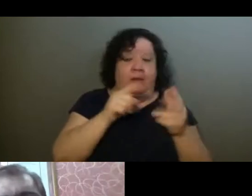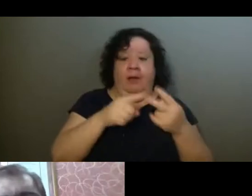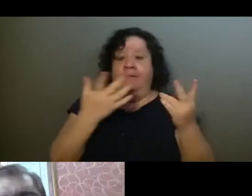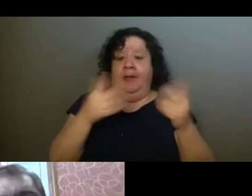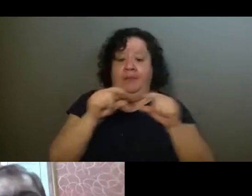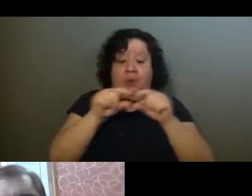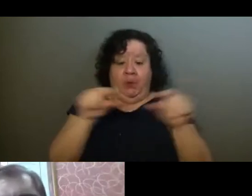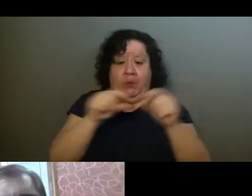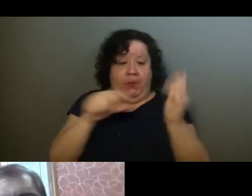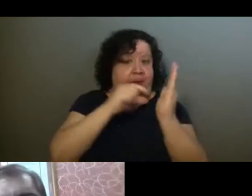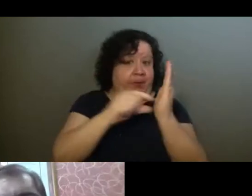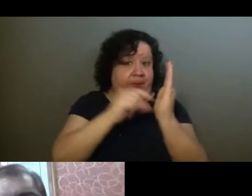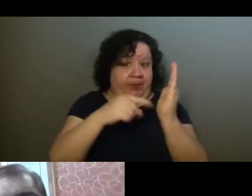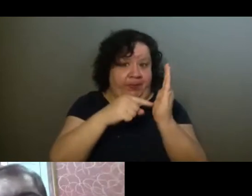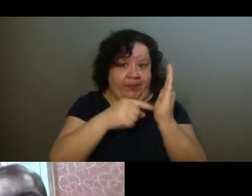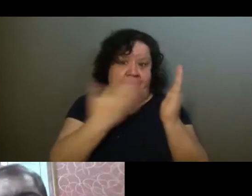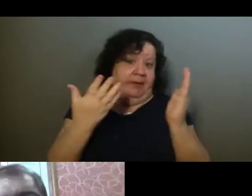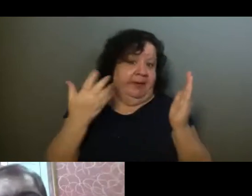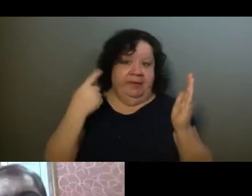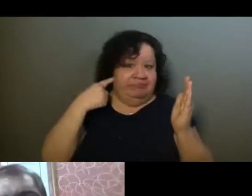the native language communications has been given.